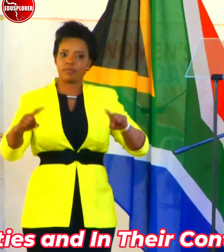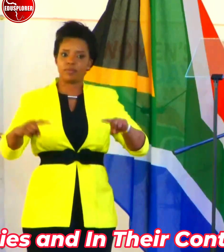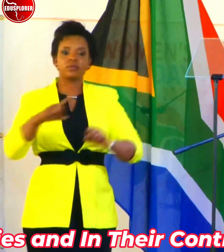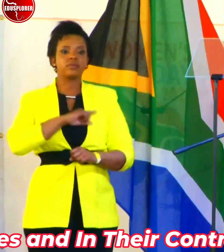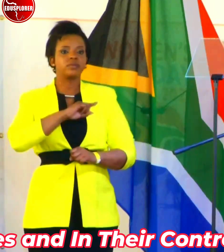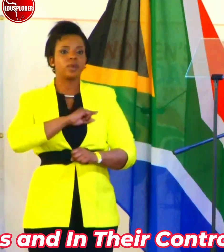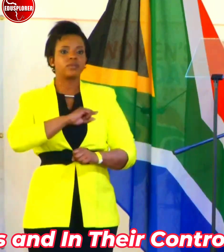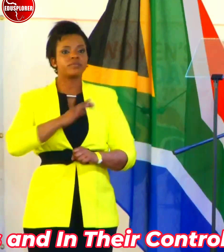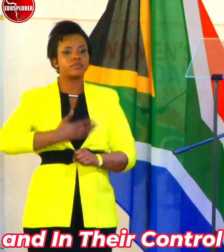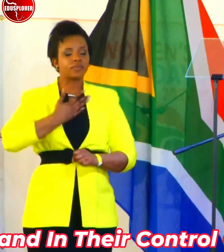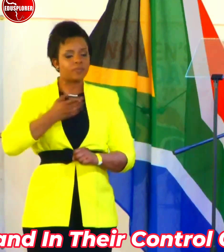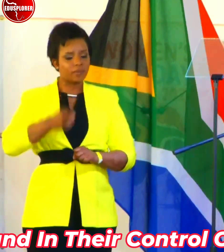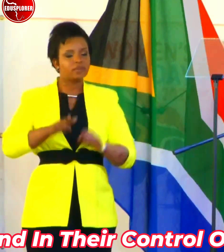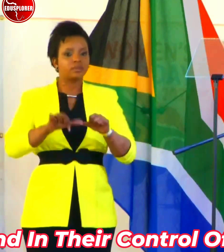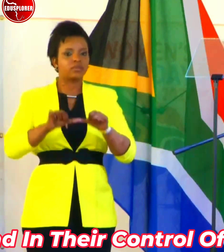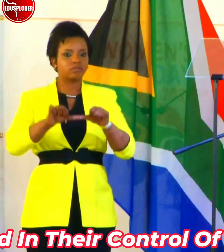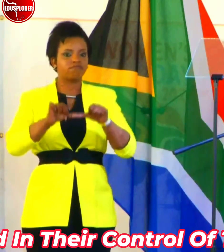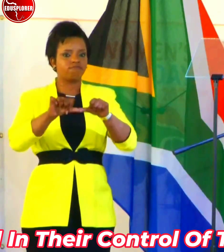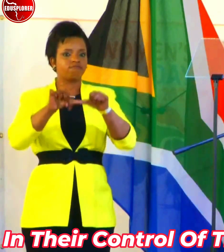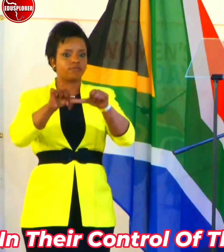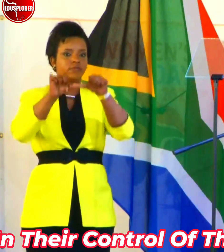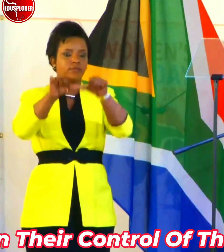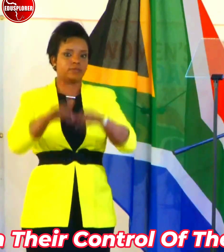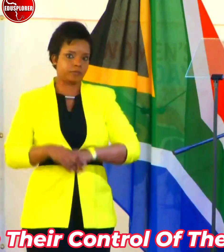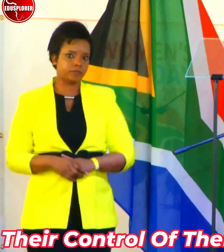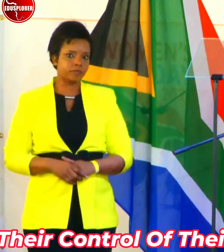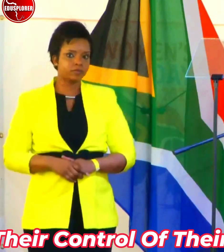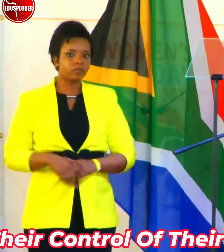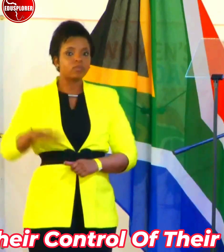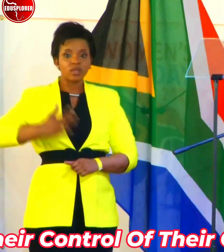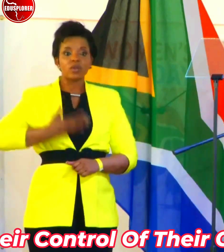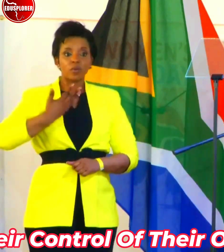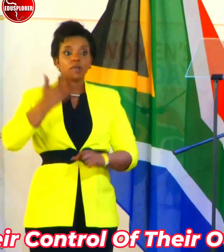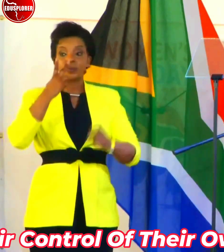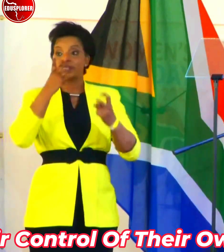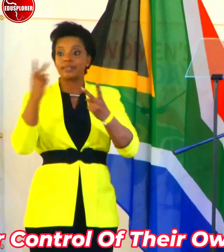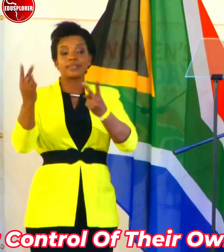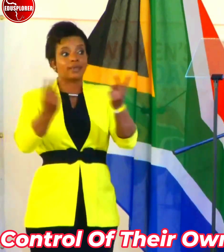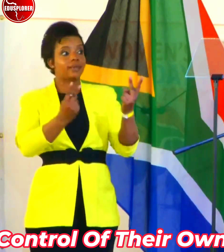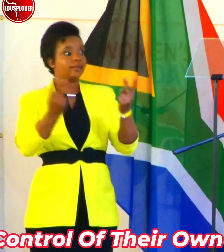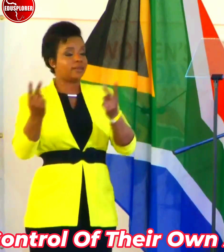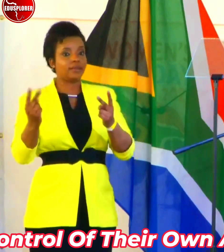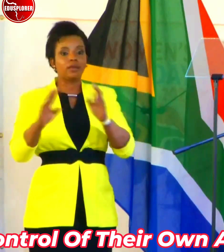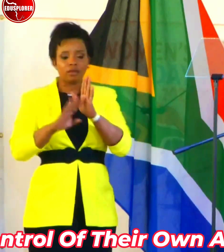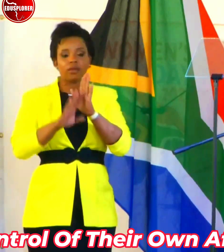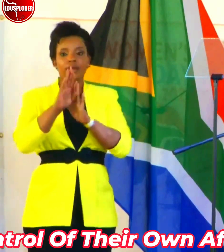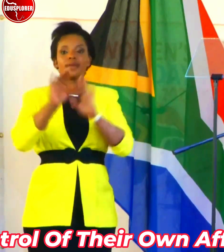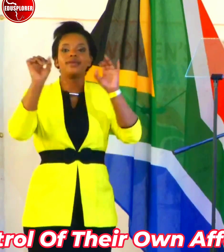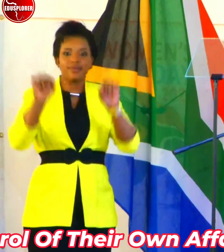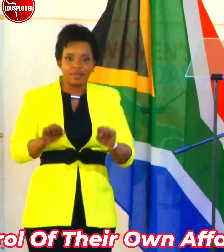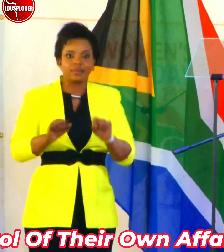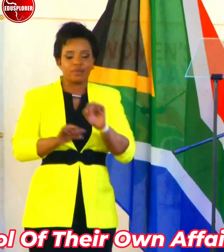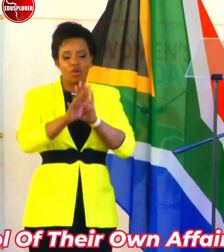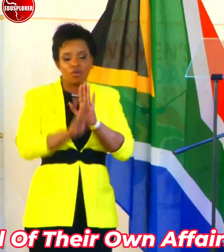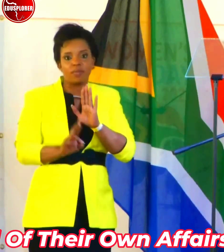this goes on and advances forward. We want to see an increase, yes, in the